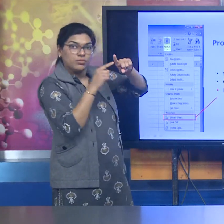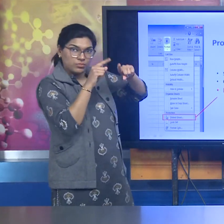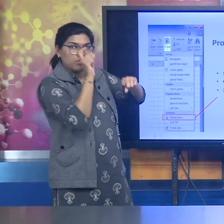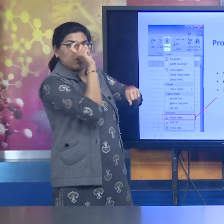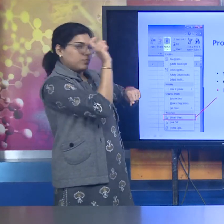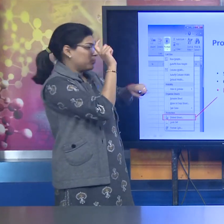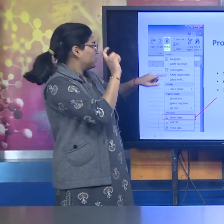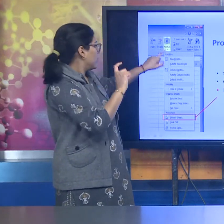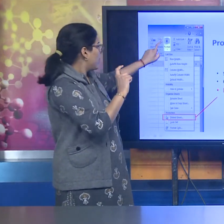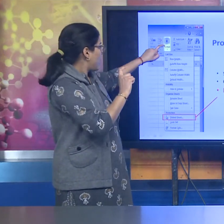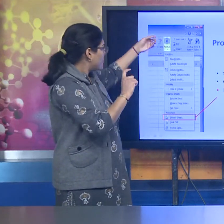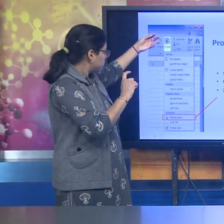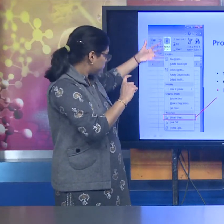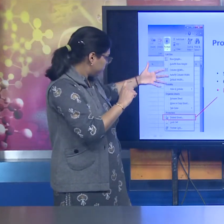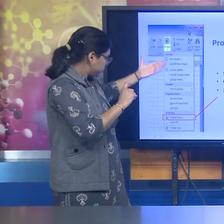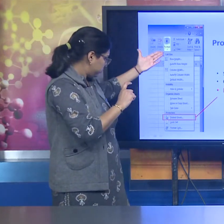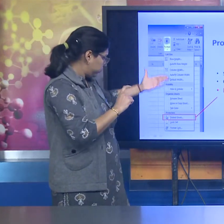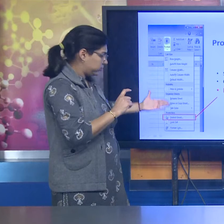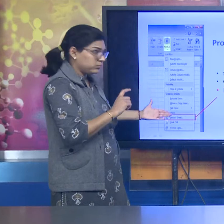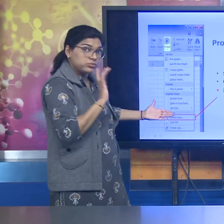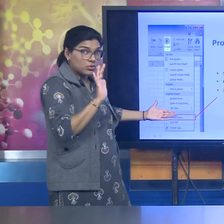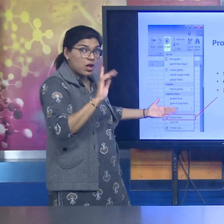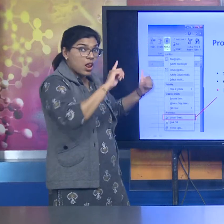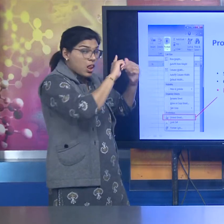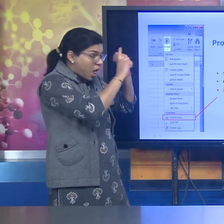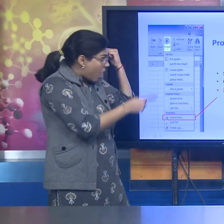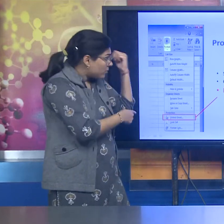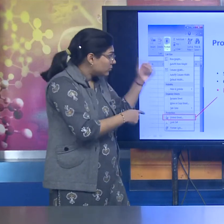and after that on